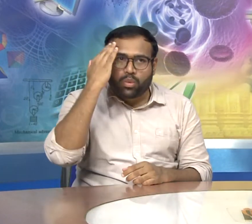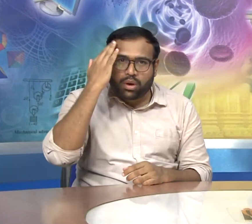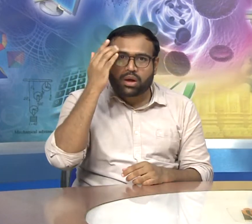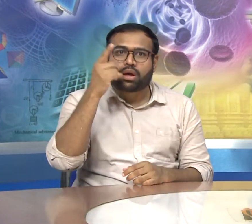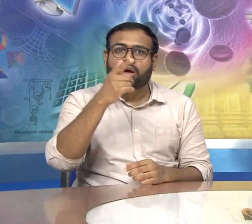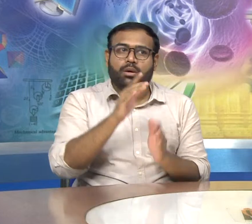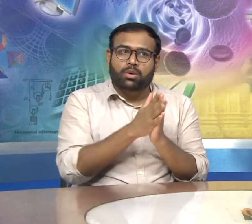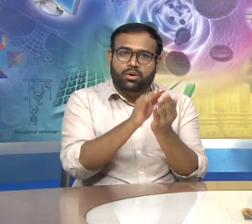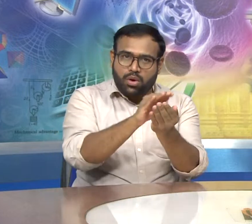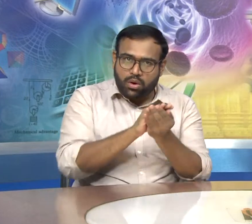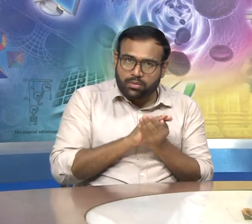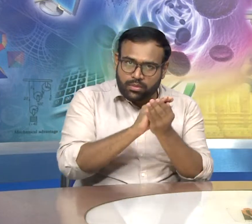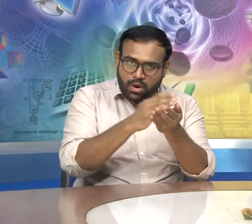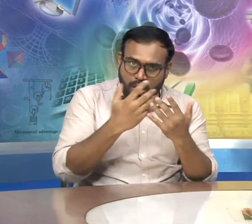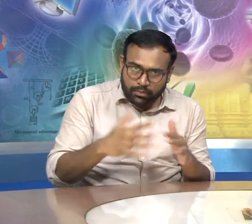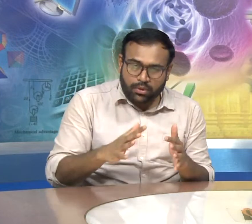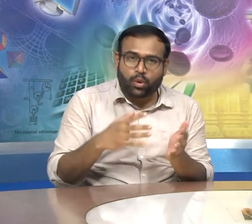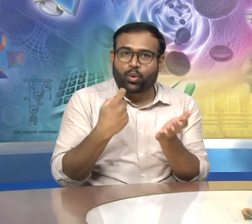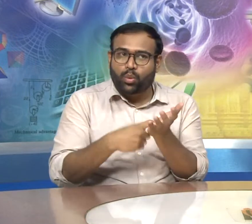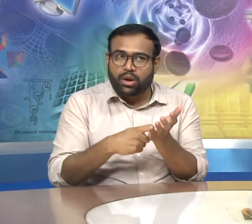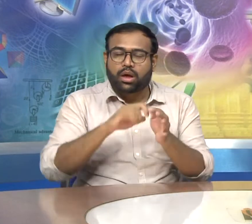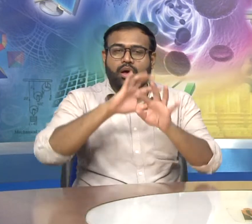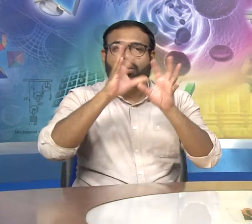the users.